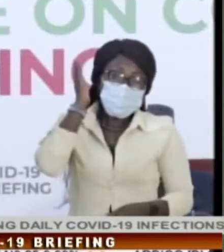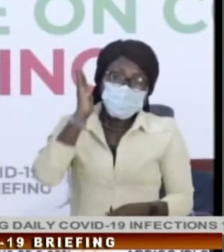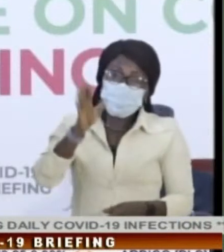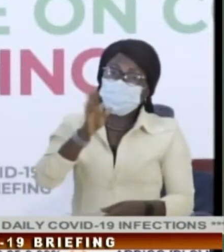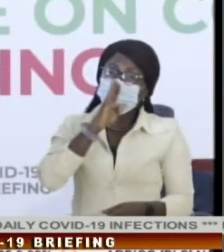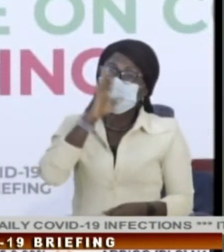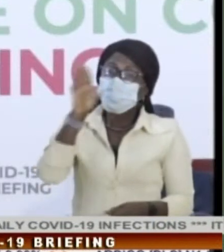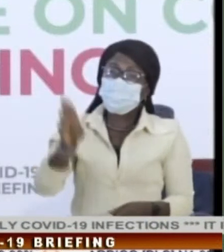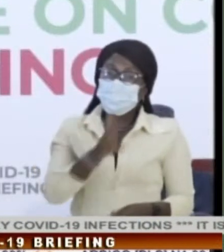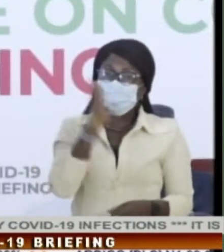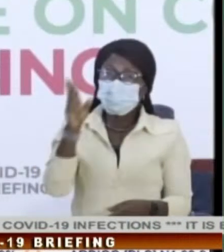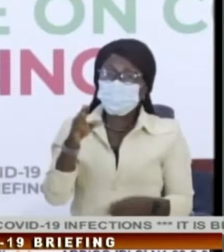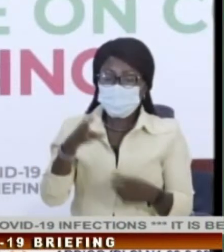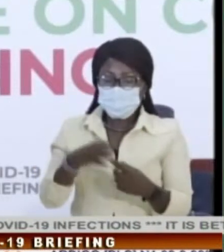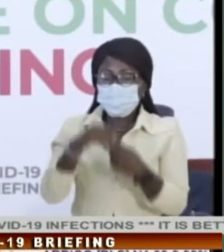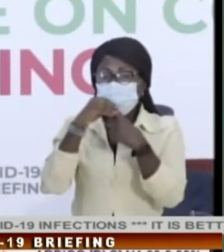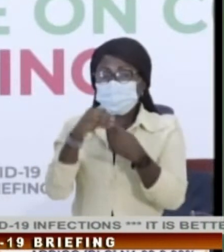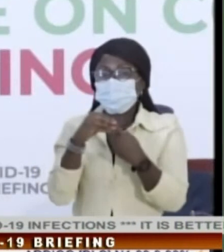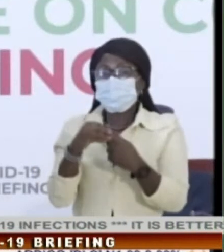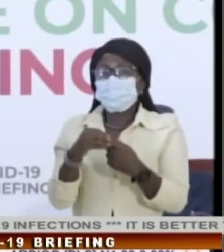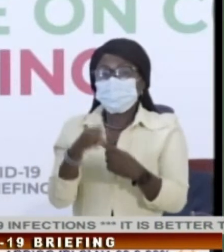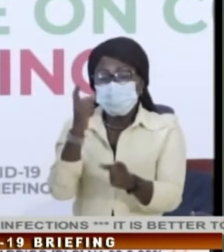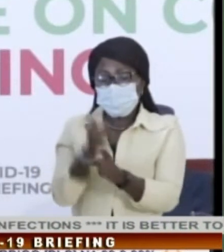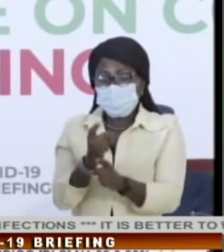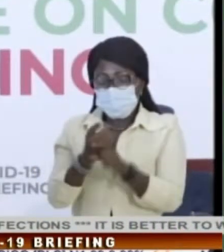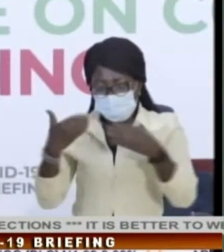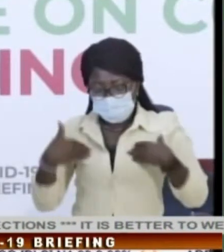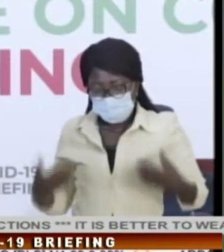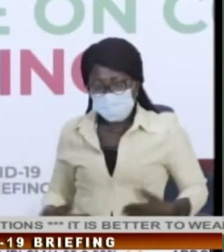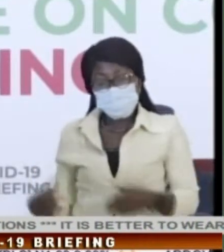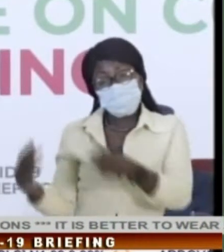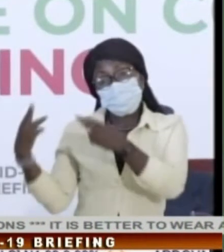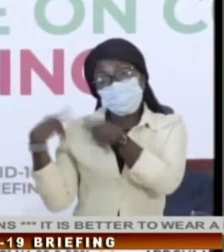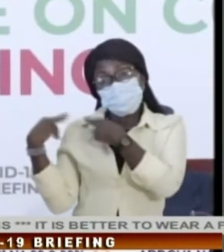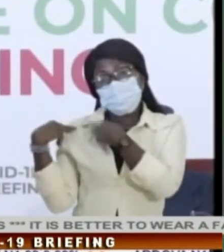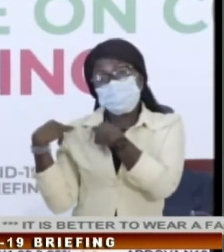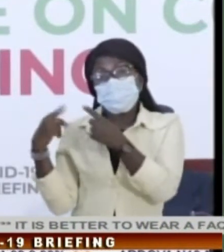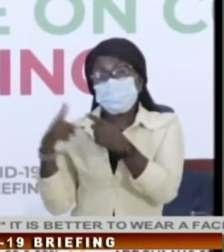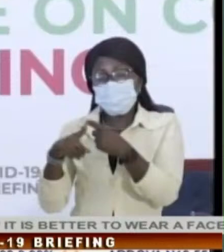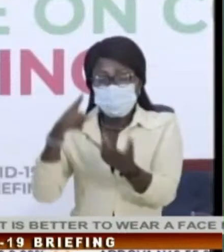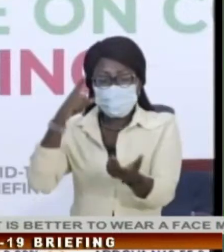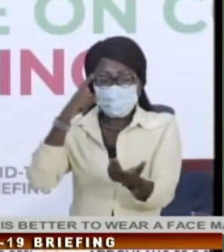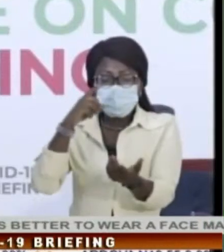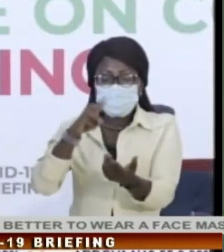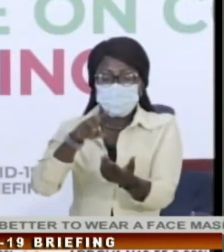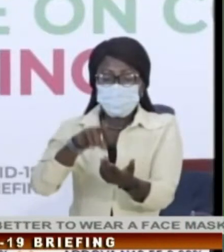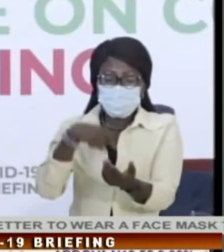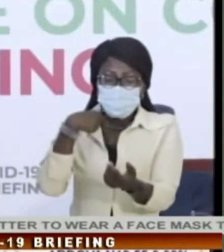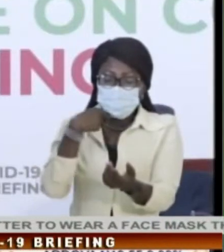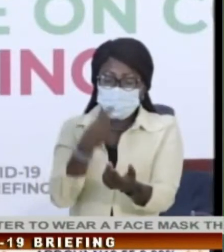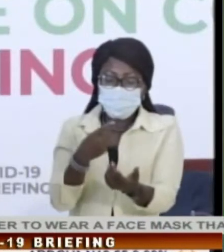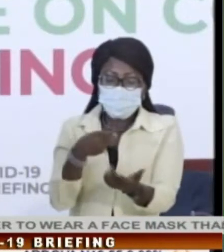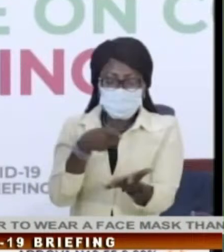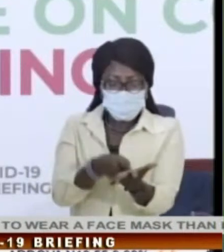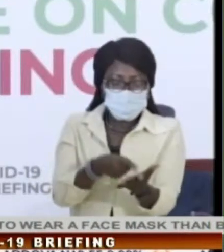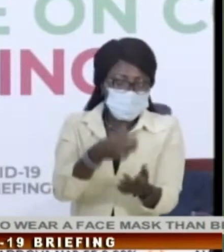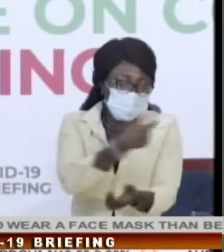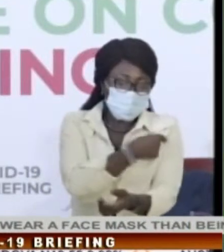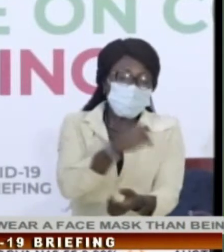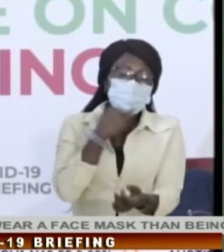without clearance from the regulatory body that is responsible for clearing and certifying these vaccines as safe. These are the